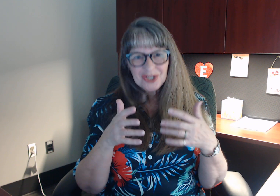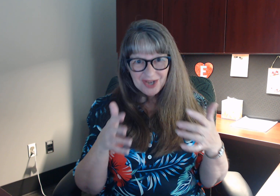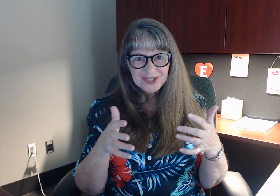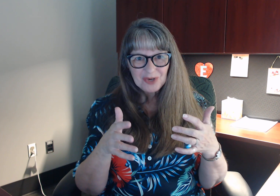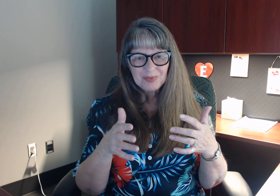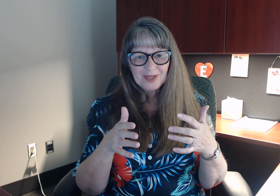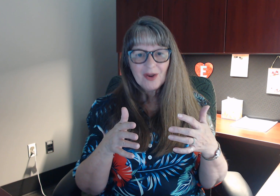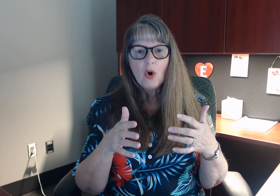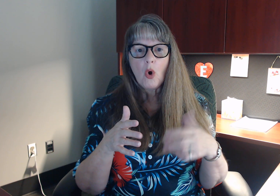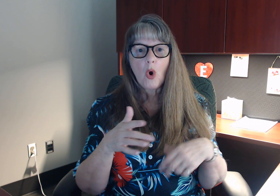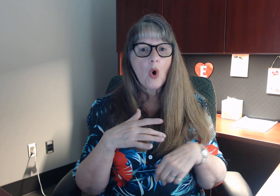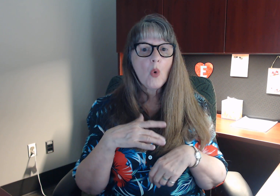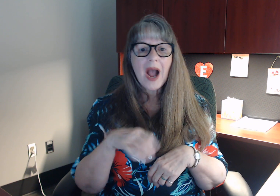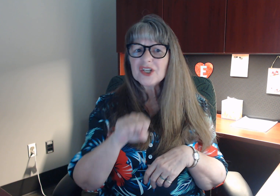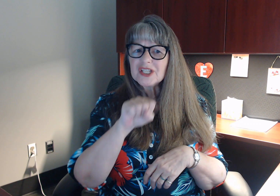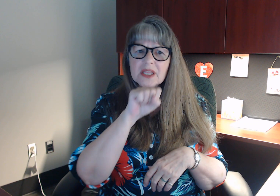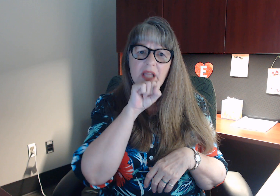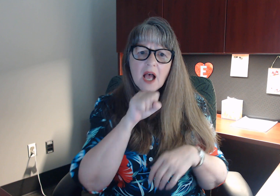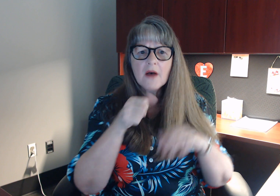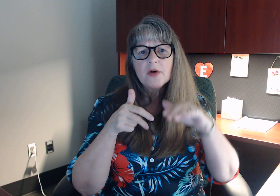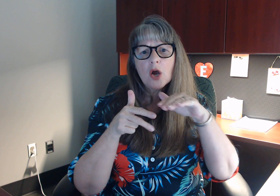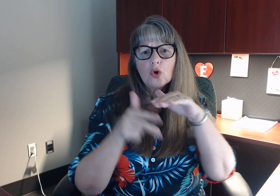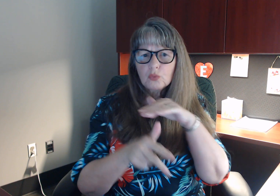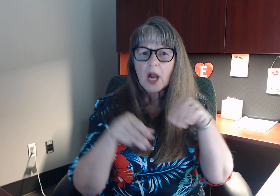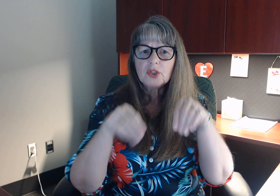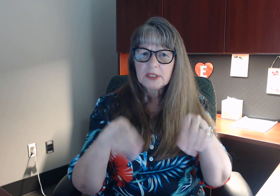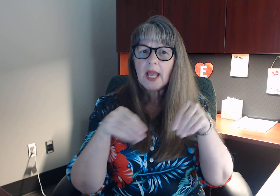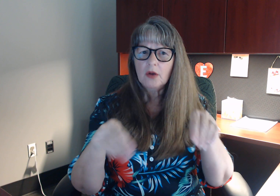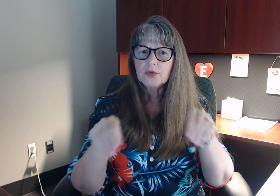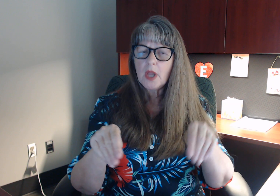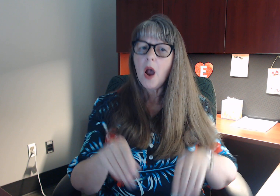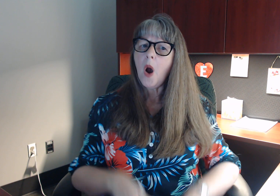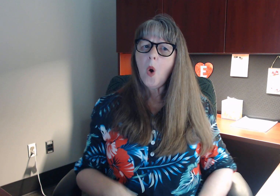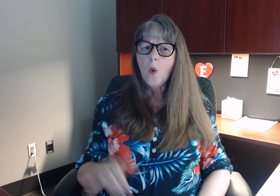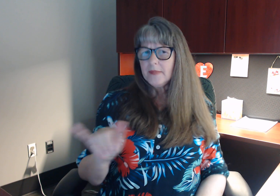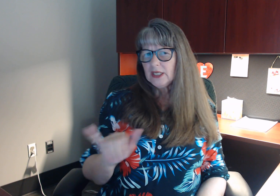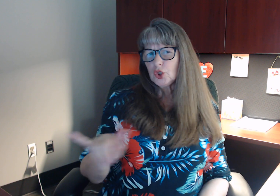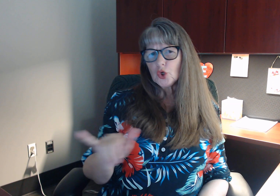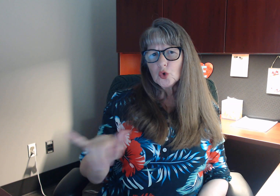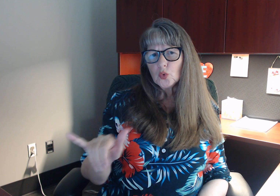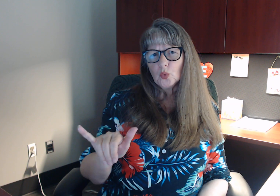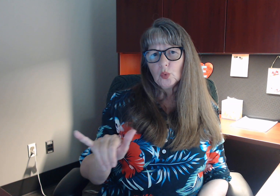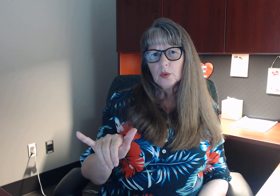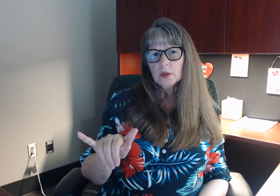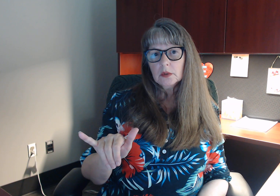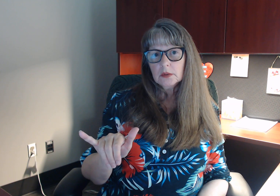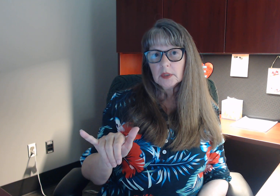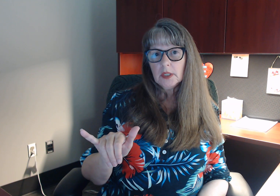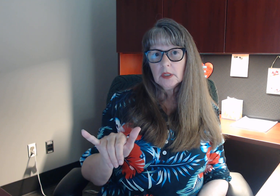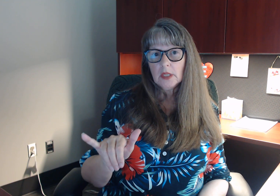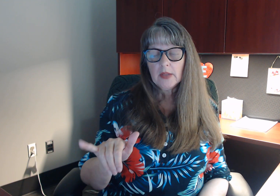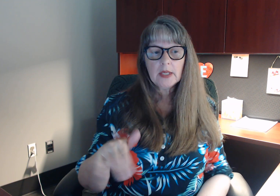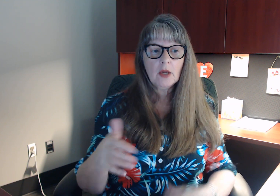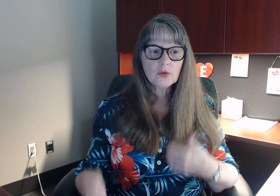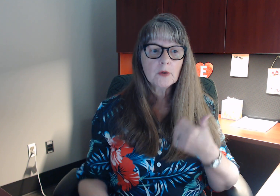costs cheaply. Or, oh, I just love garage sales. Oh, me too. See how that goes?